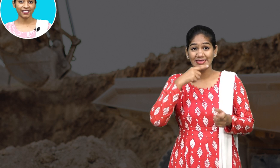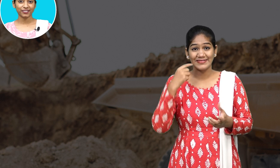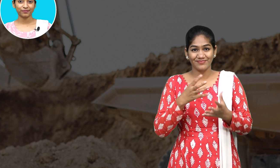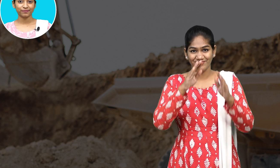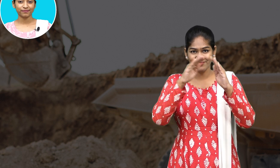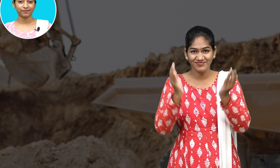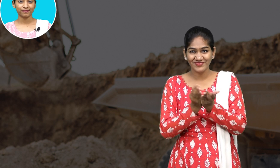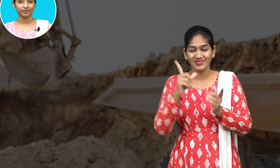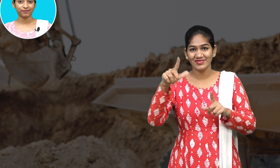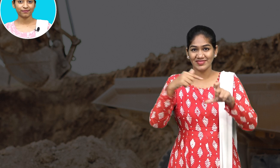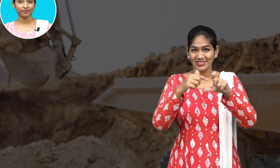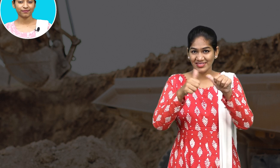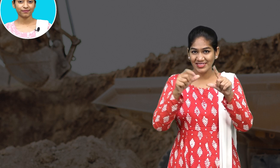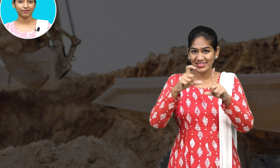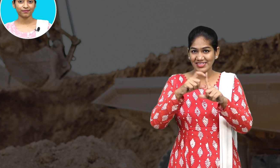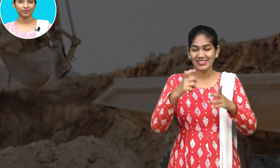lead,